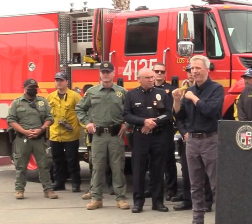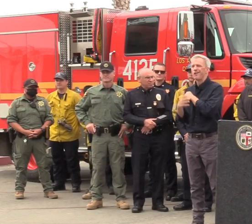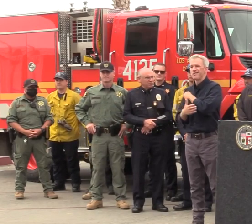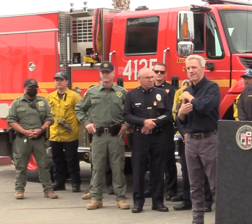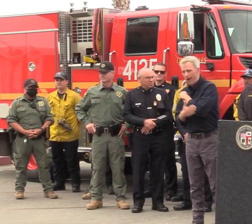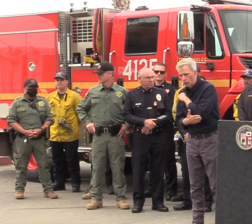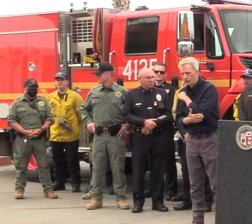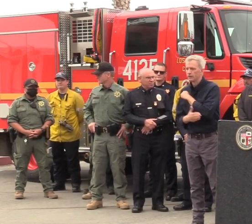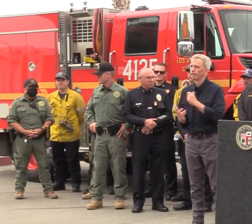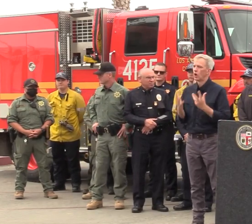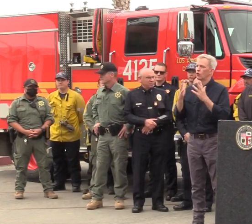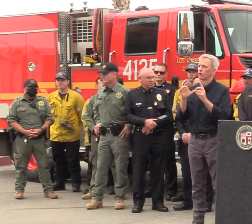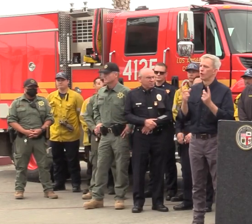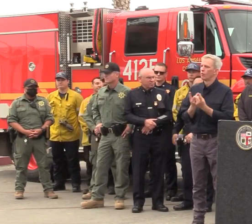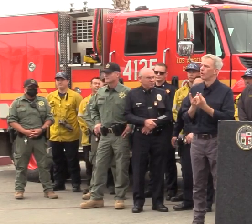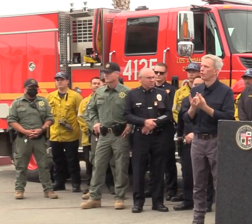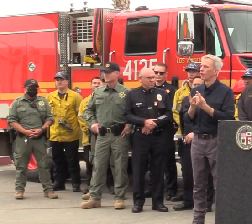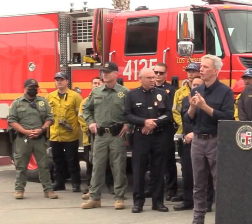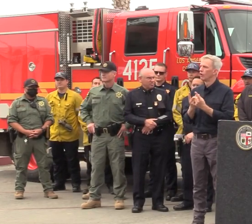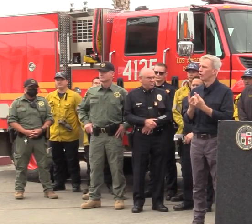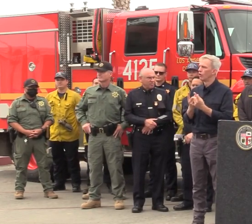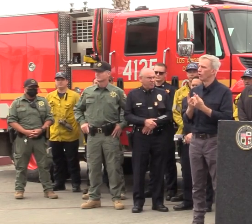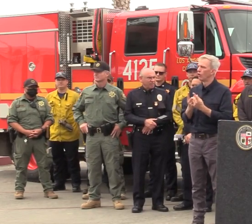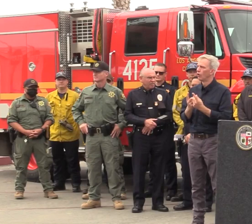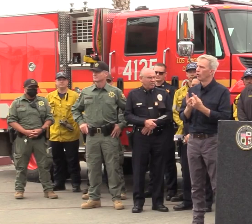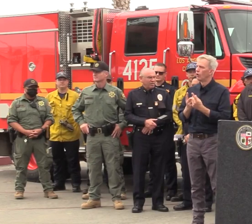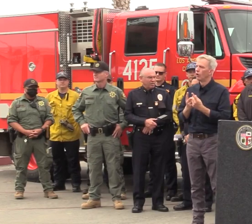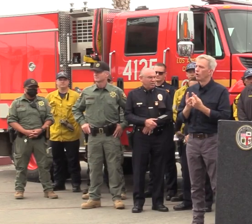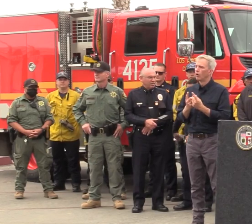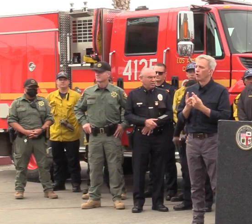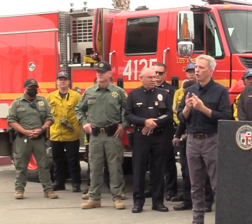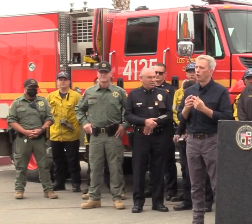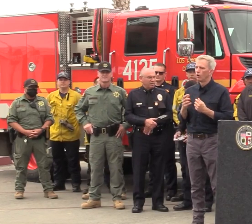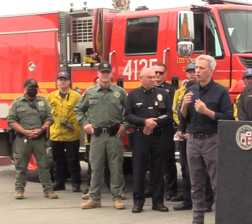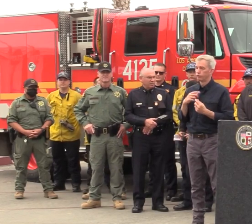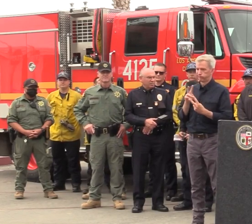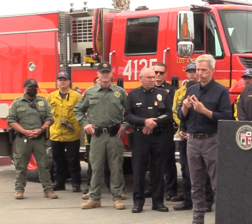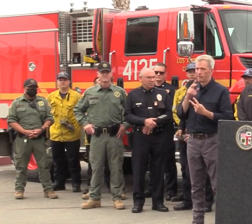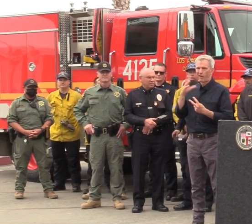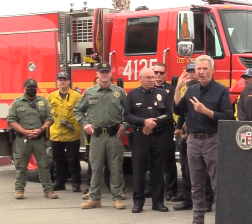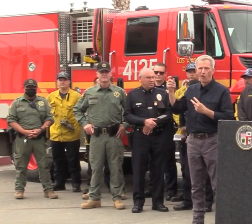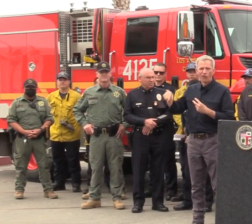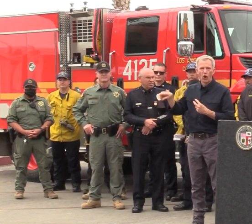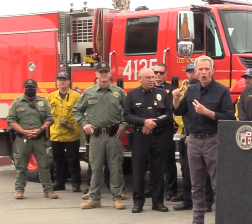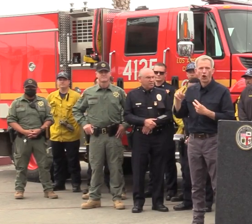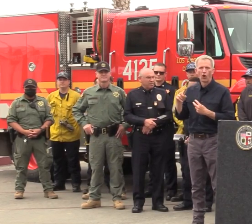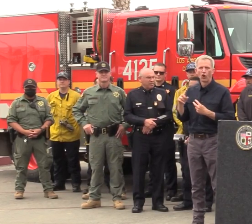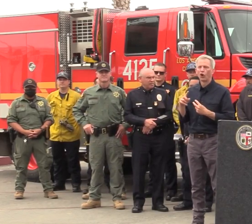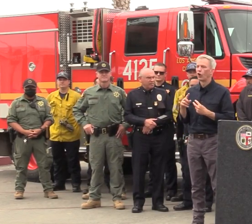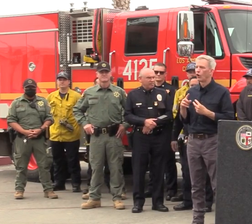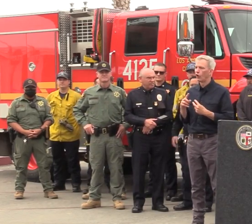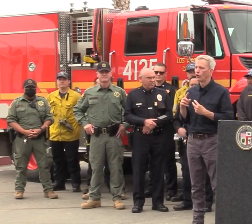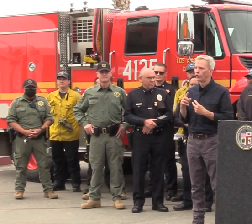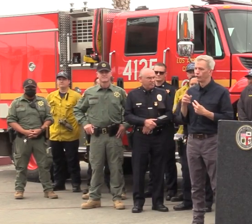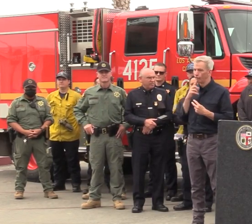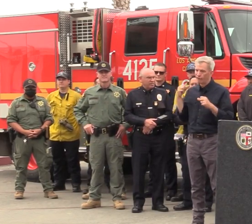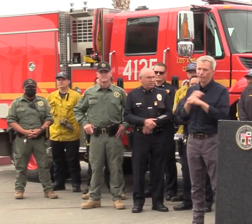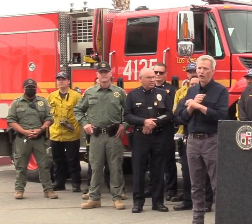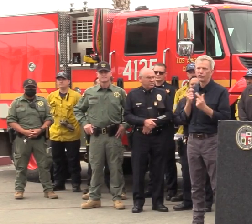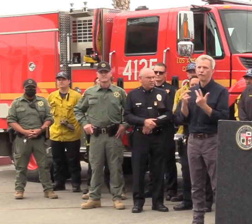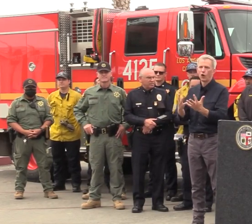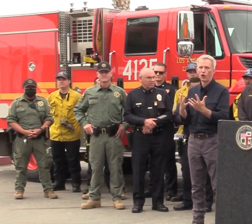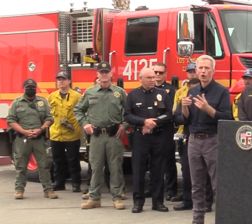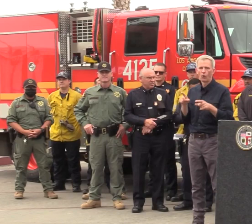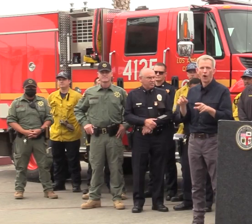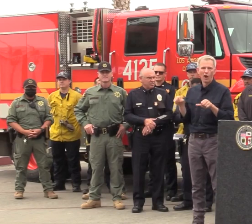Department, that together with others who we will name, have been out there while Angelino's asleep, while folks have been going on with their